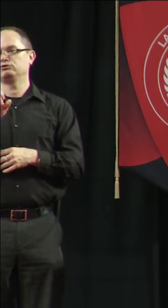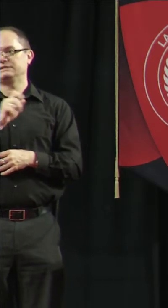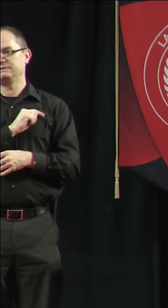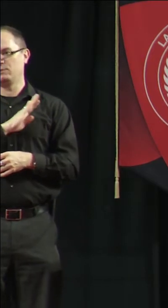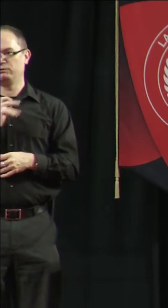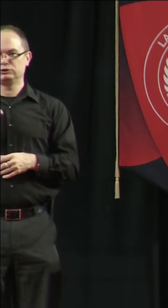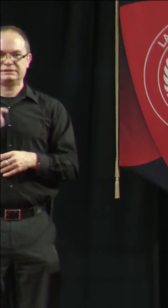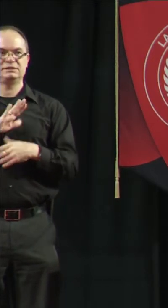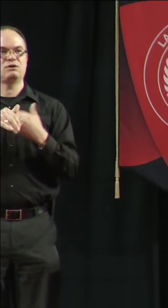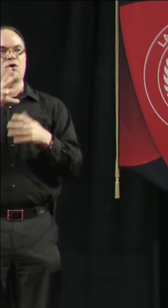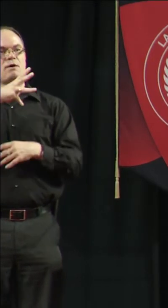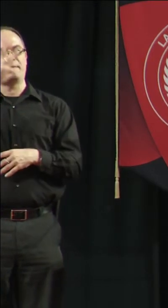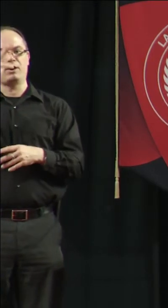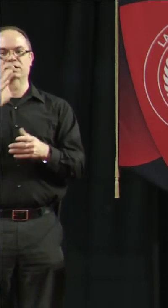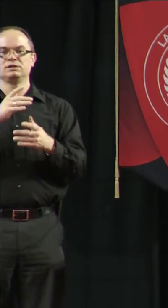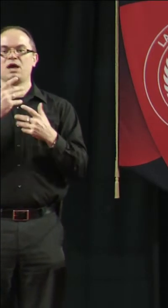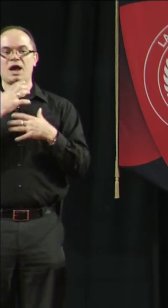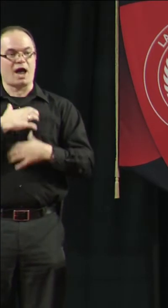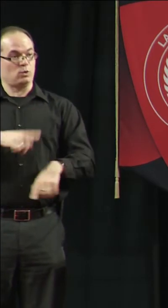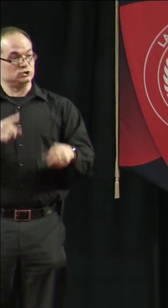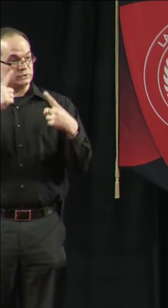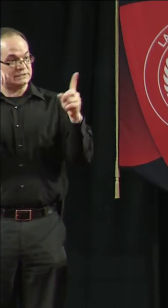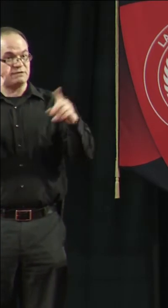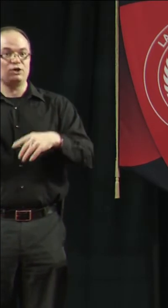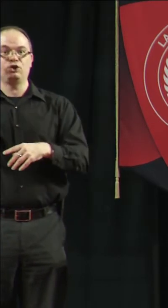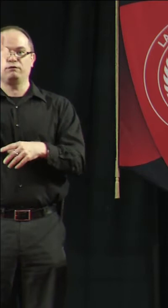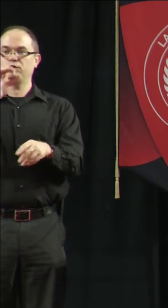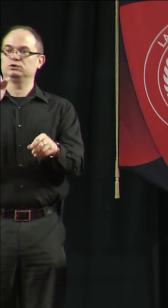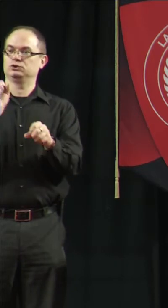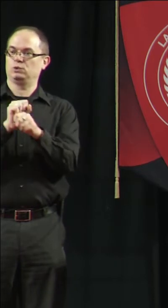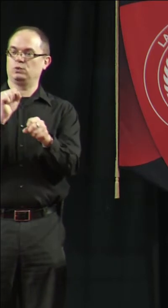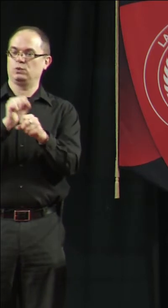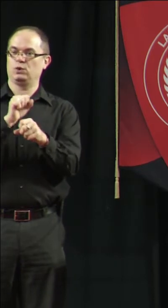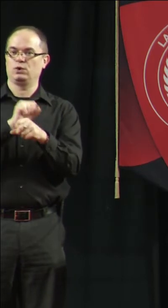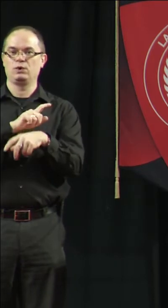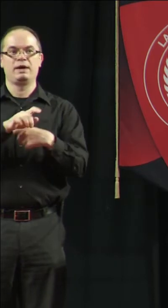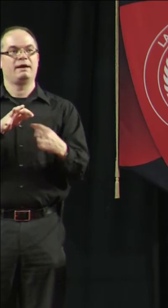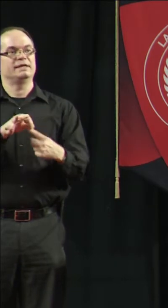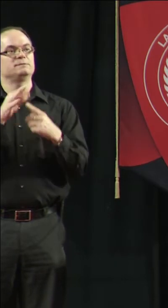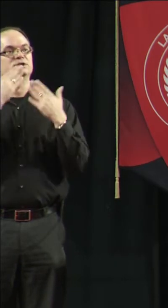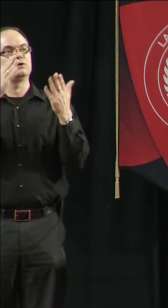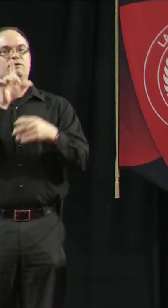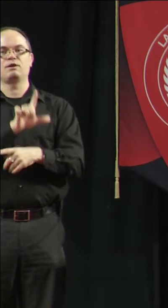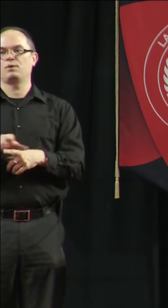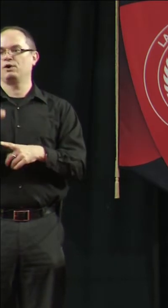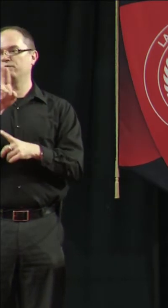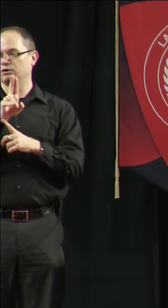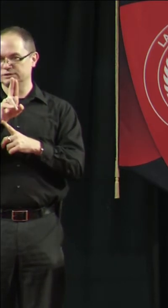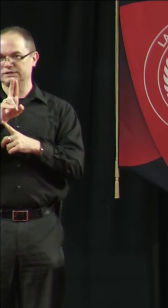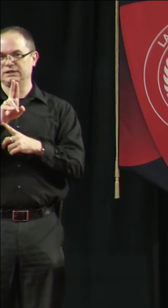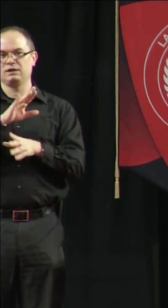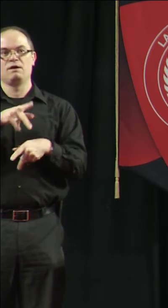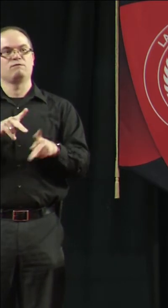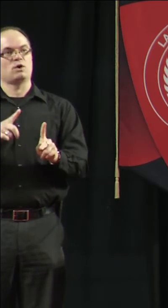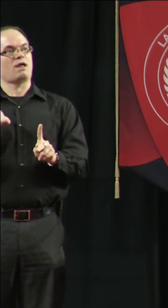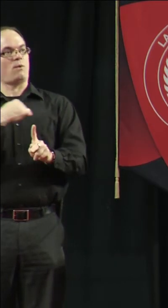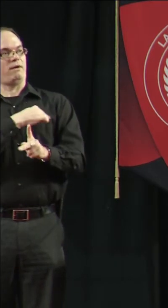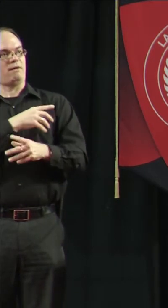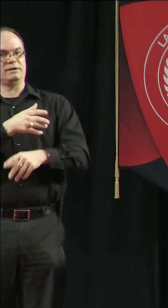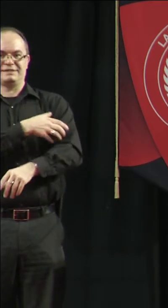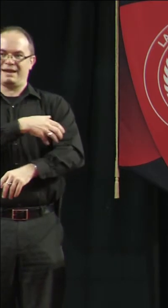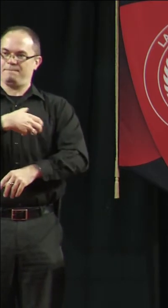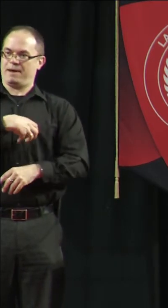all parents. I wish you success in your future endeavors. A special thank you to Lamar University for allowing us to